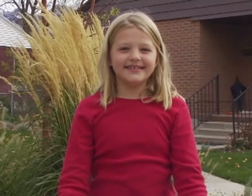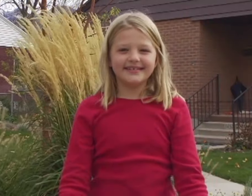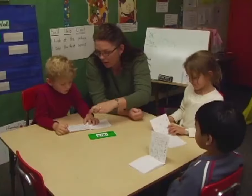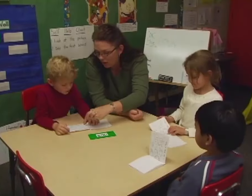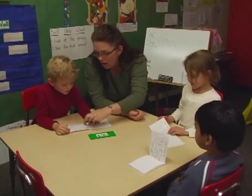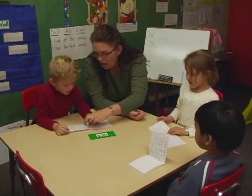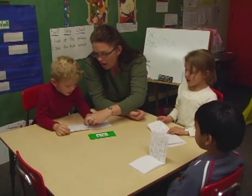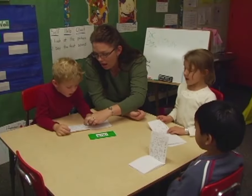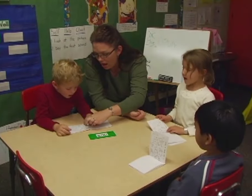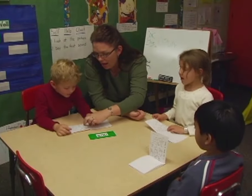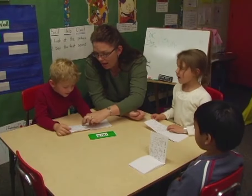Teacher.